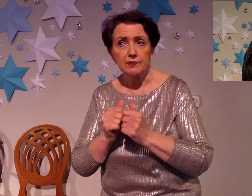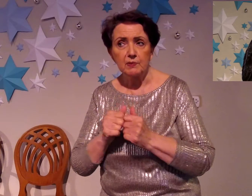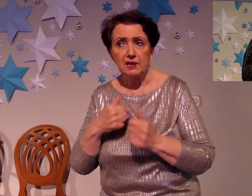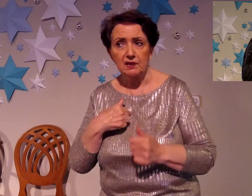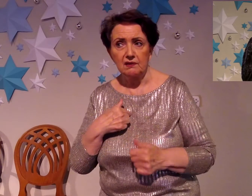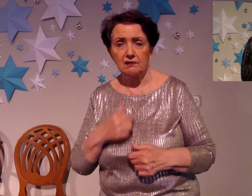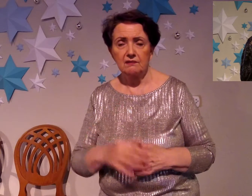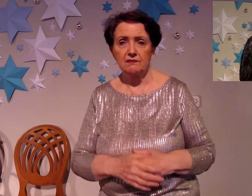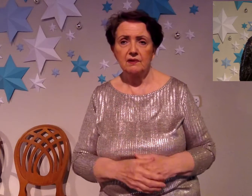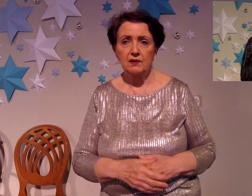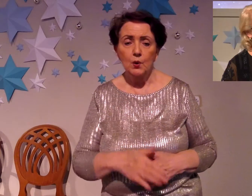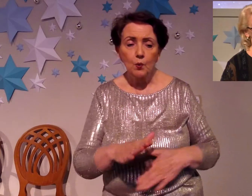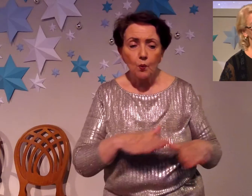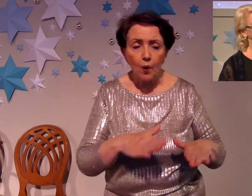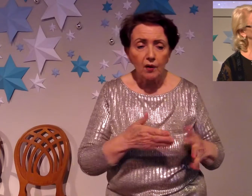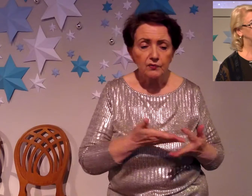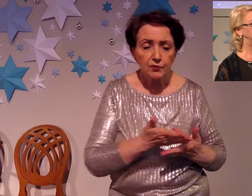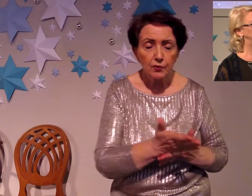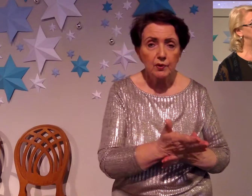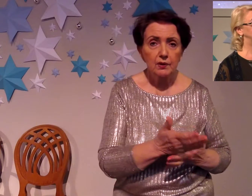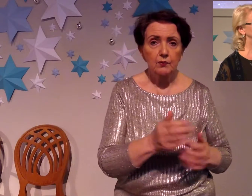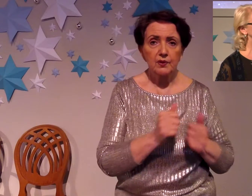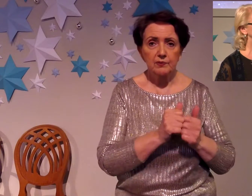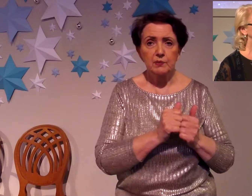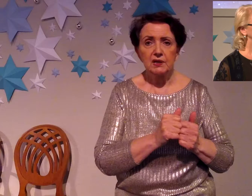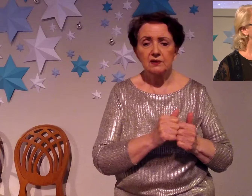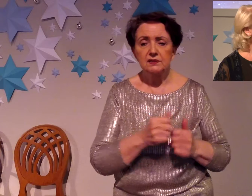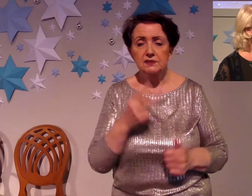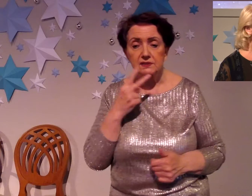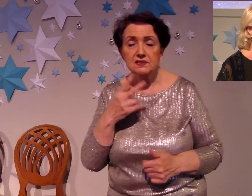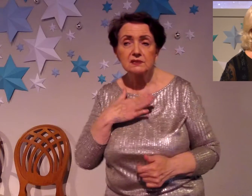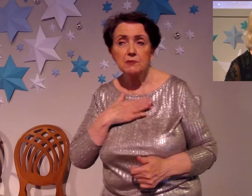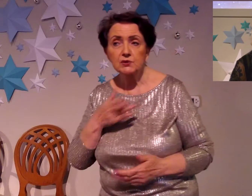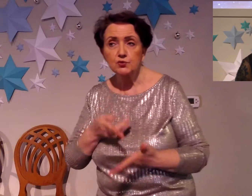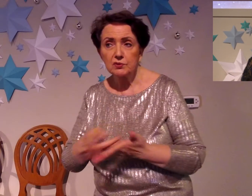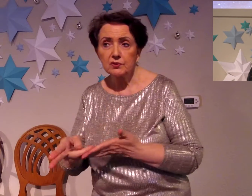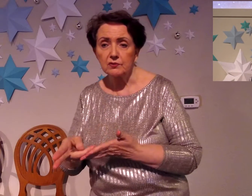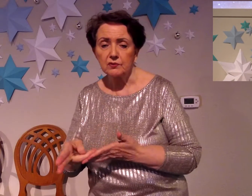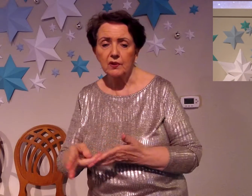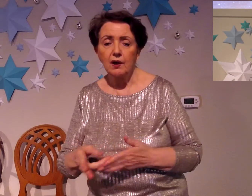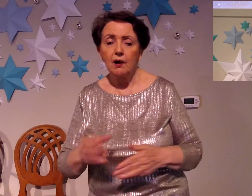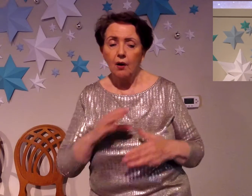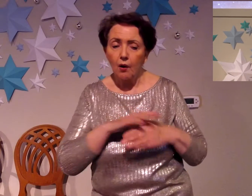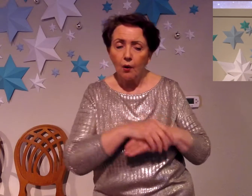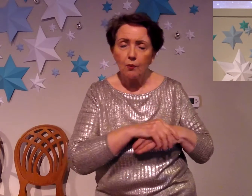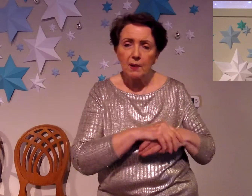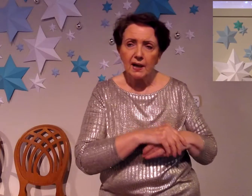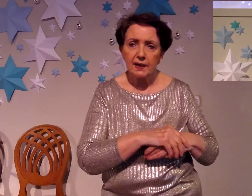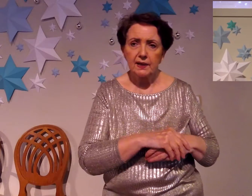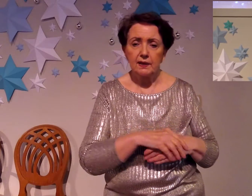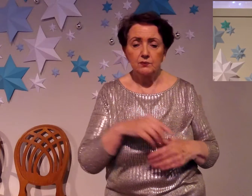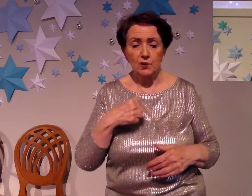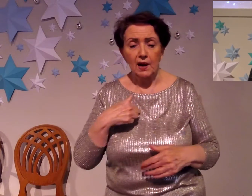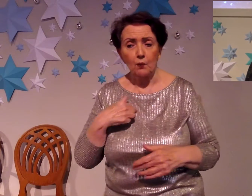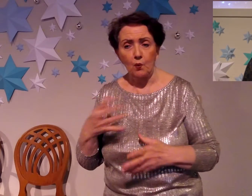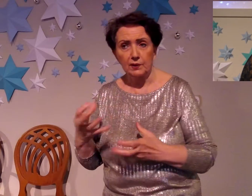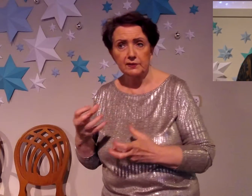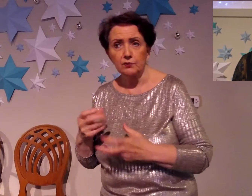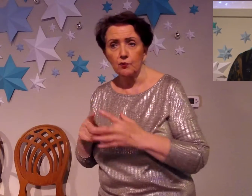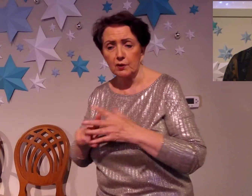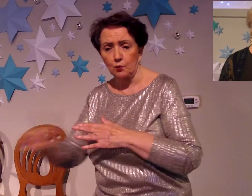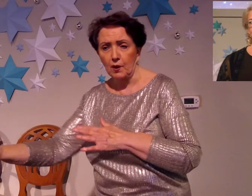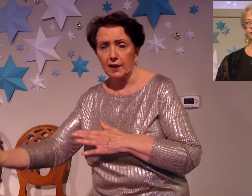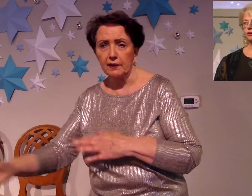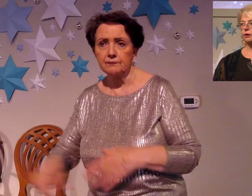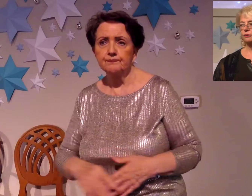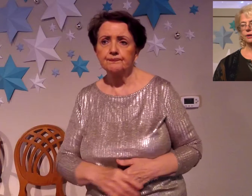through it, see my truth even when I couldn't, hold my hand when all I wanted to do was run away,